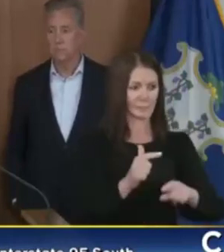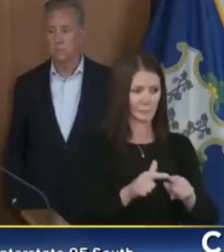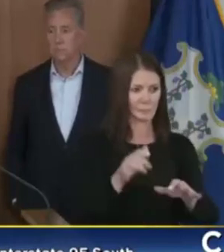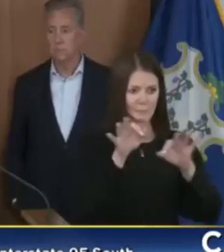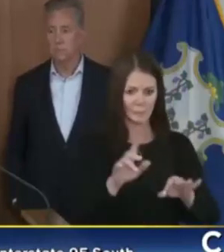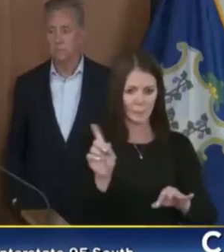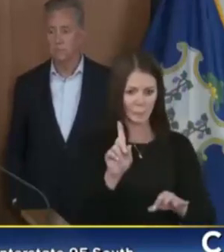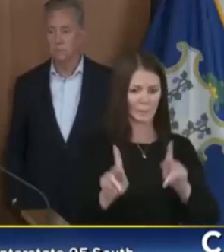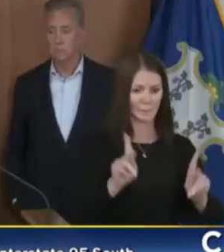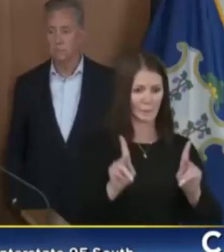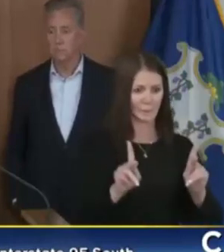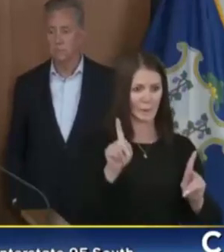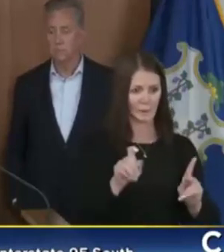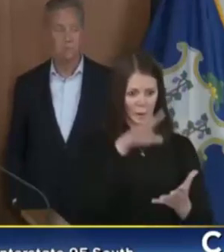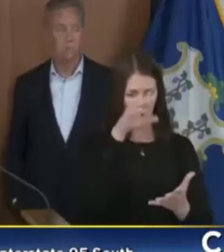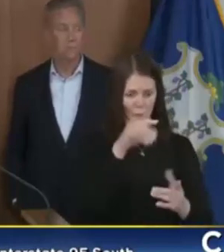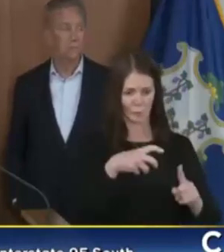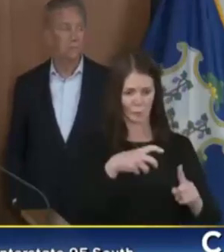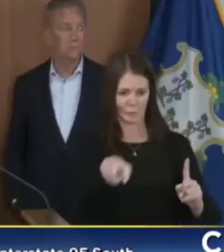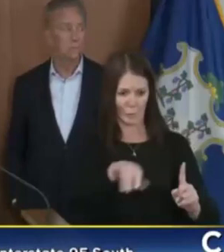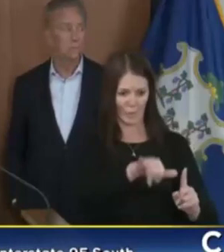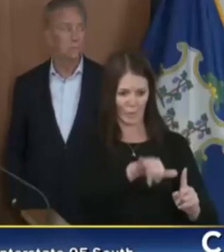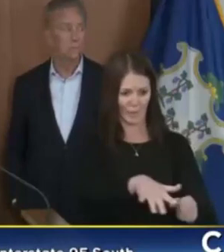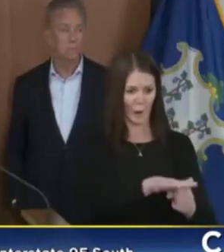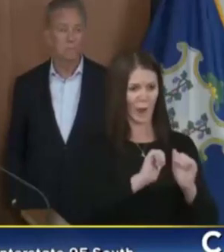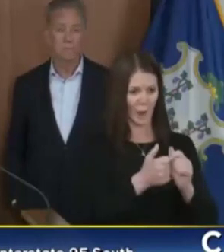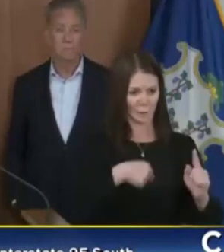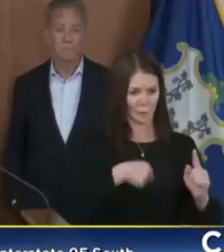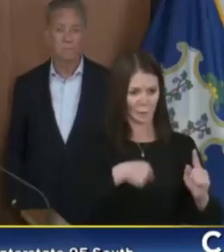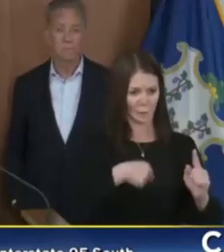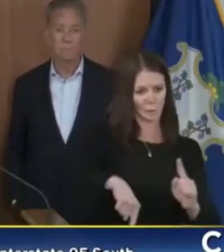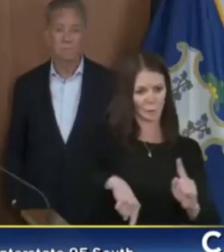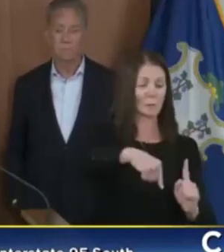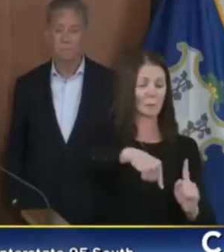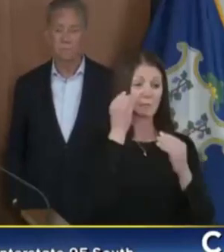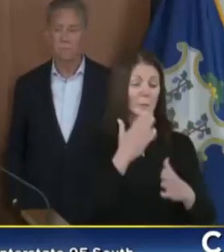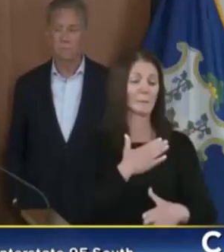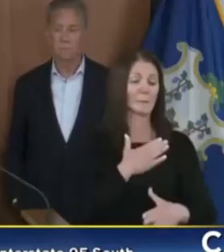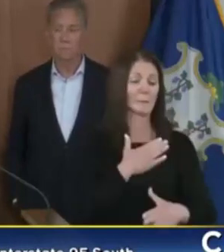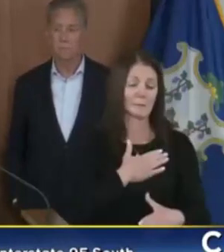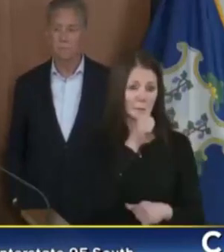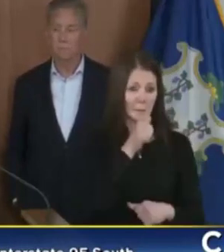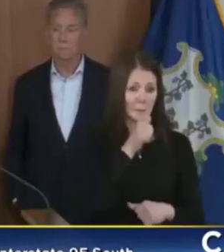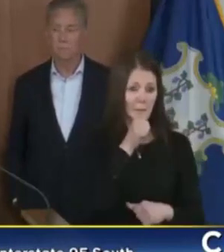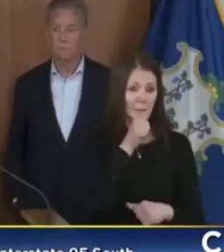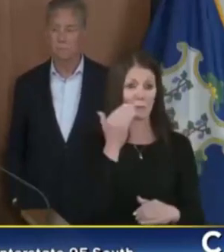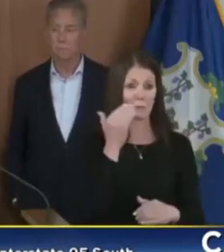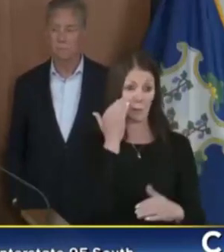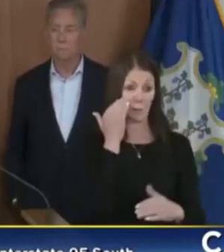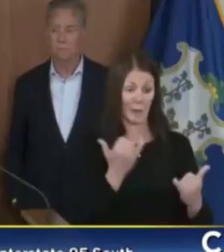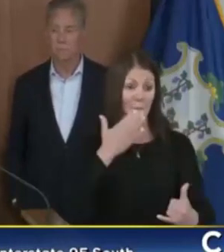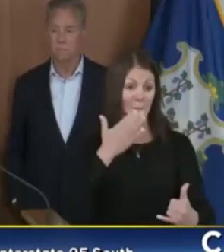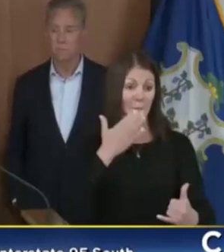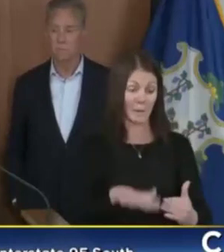encouraging everyone to avoid the area. We're asking you to be patient. Obviously, the traffic is backed up at this time,